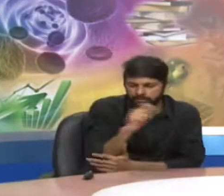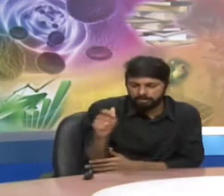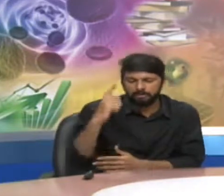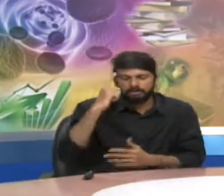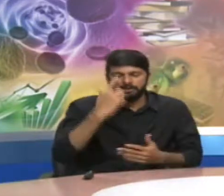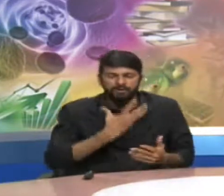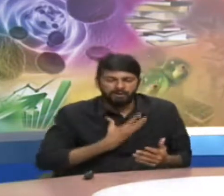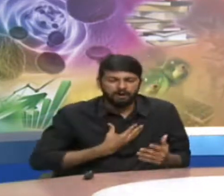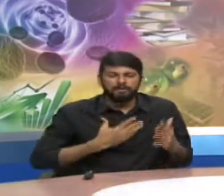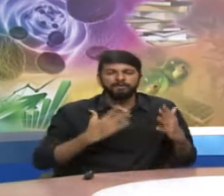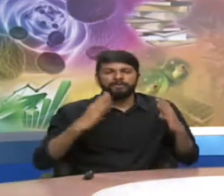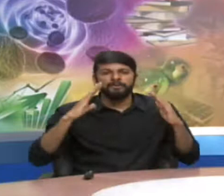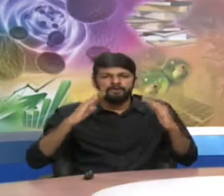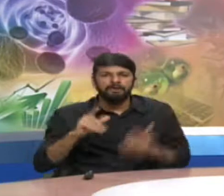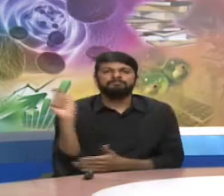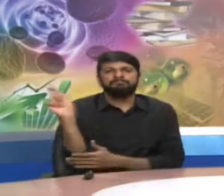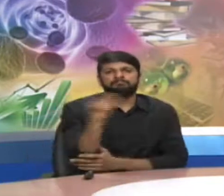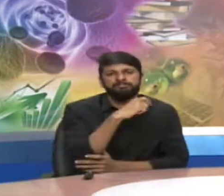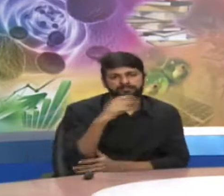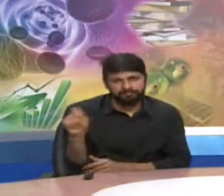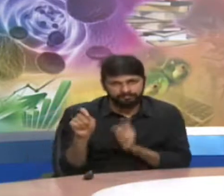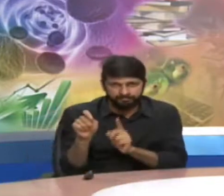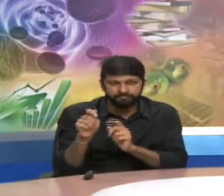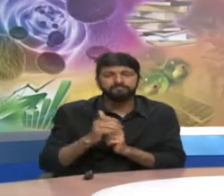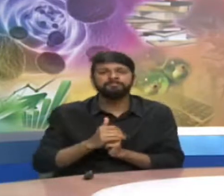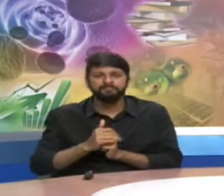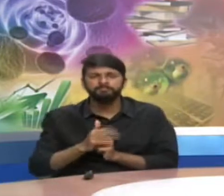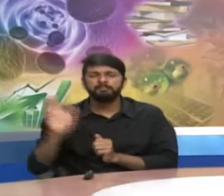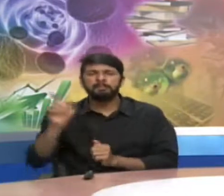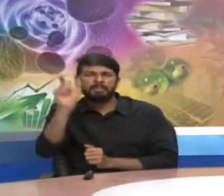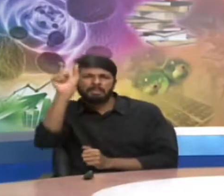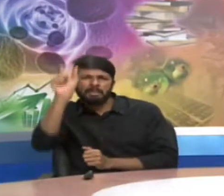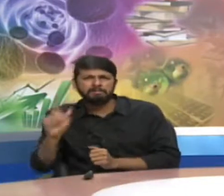Her attendants are very worried.